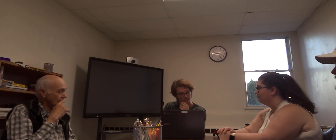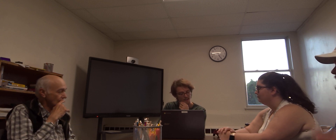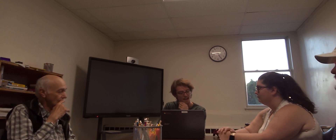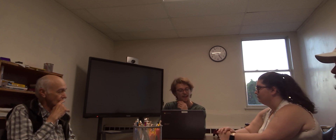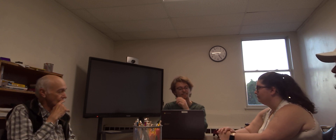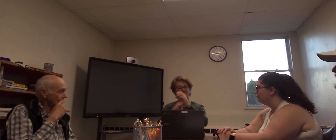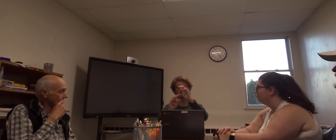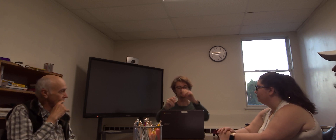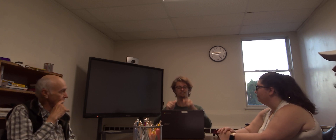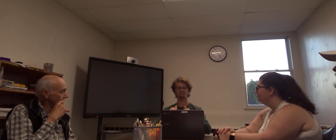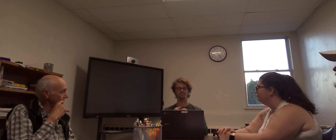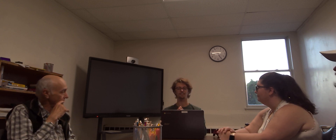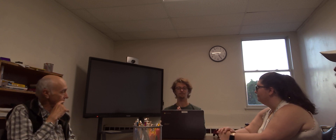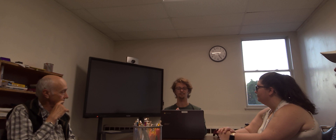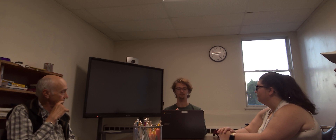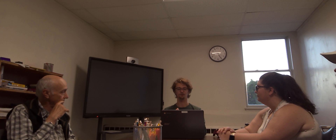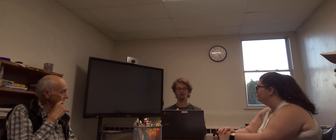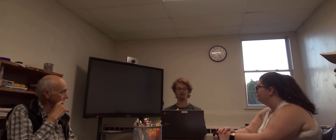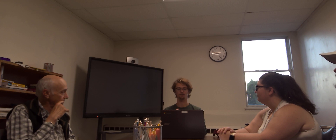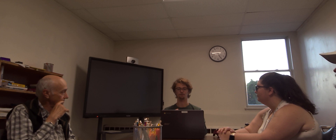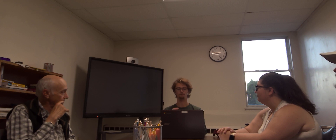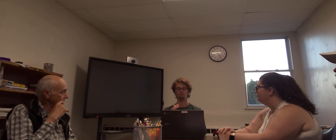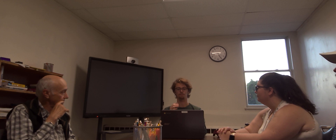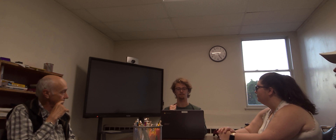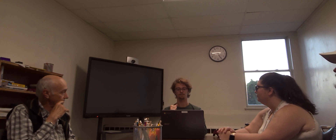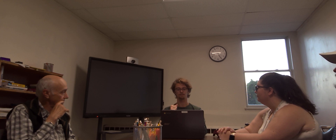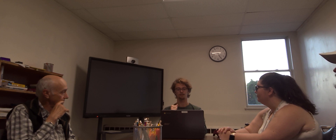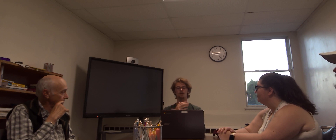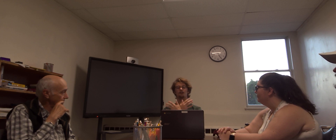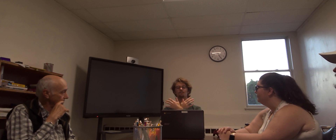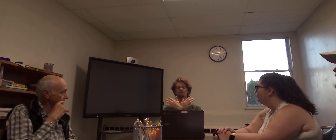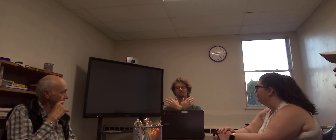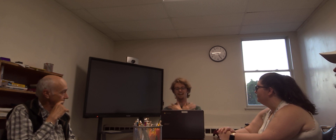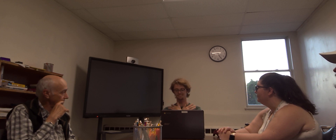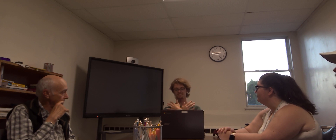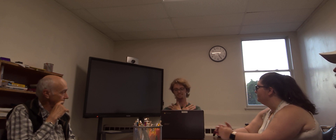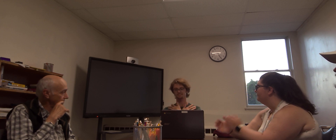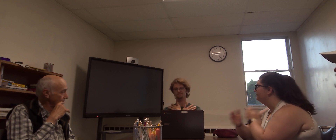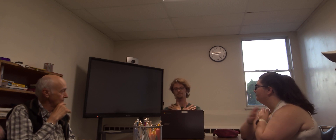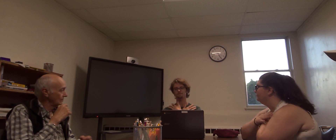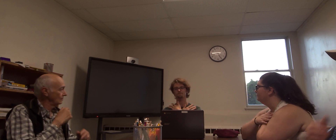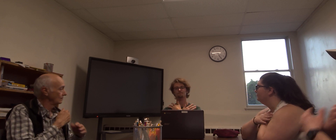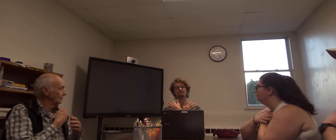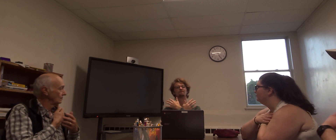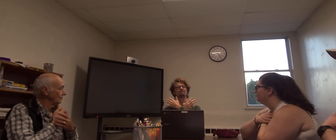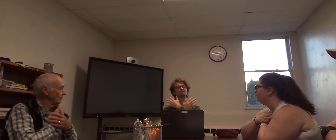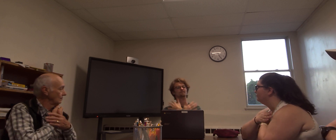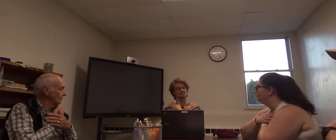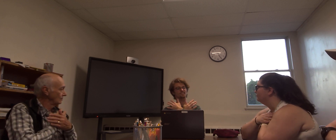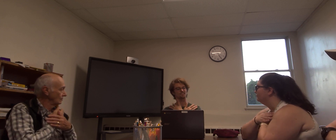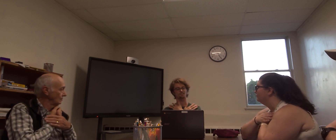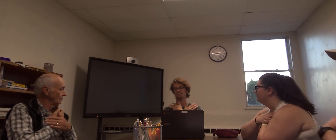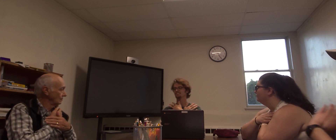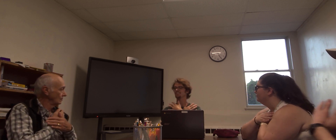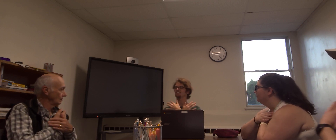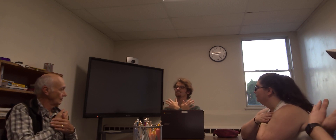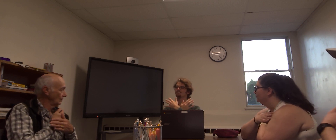And the last 3 I'm gonna do are relaxed, Yeah, the crossed hands,